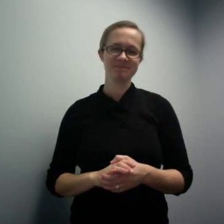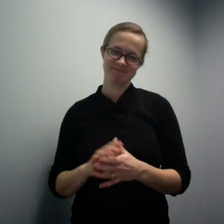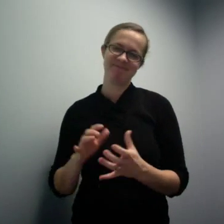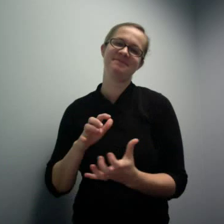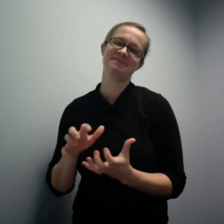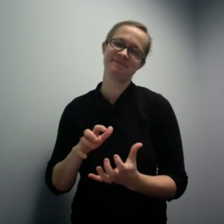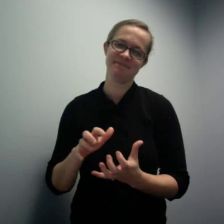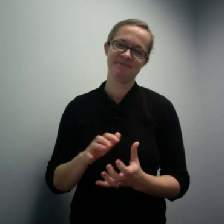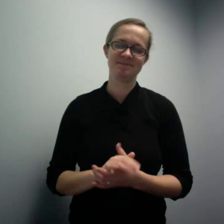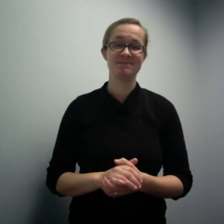Sound familiar?